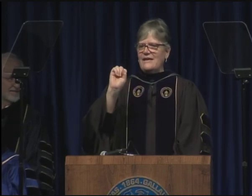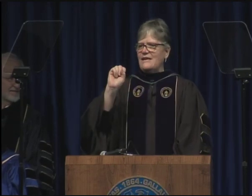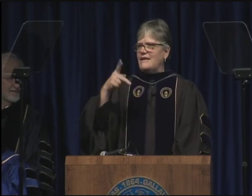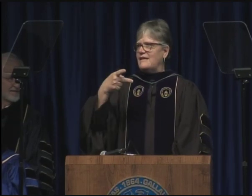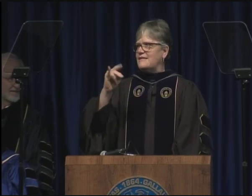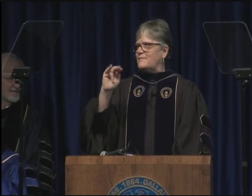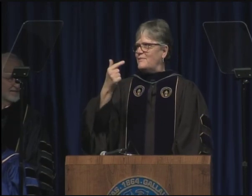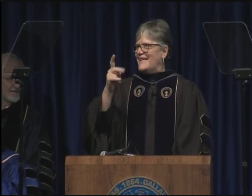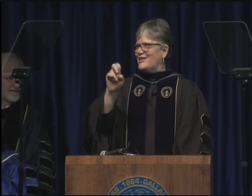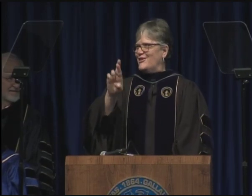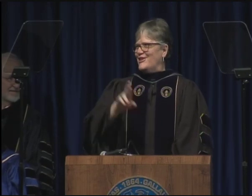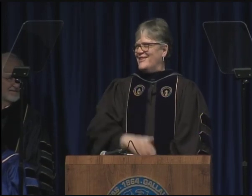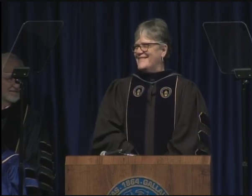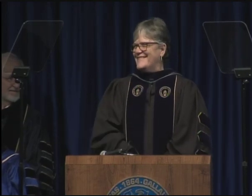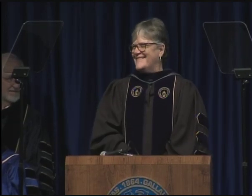Julie Spigner.